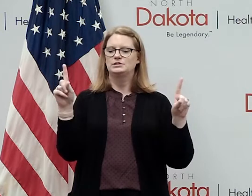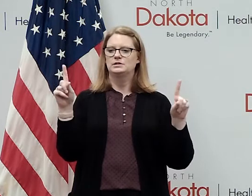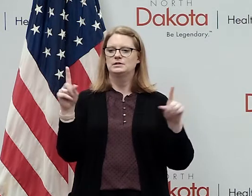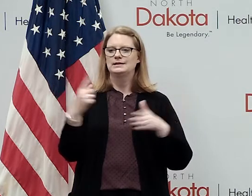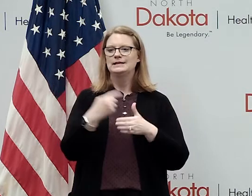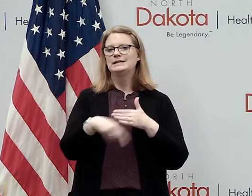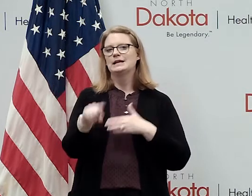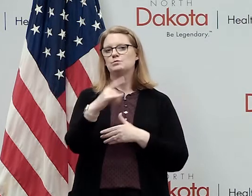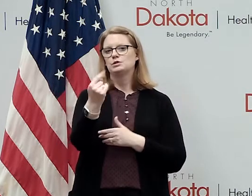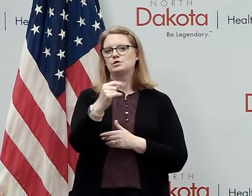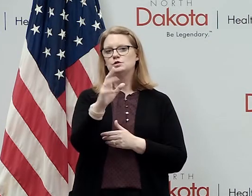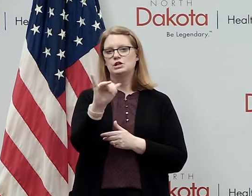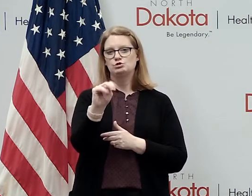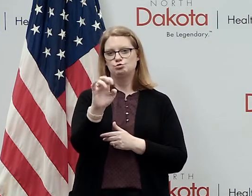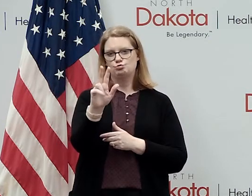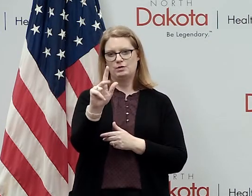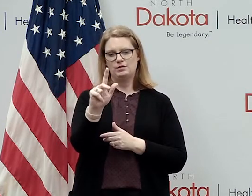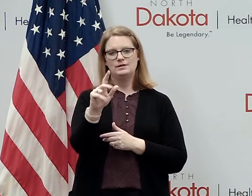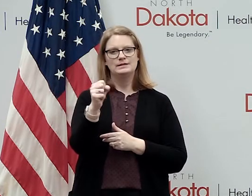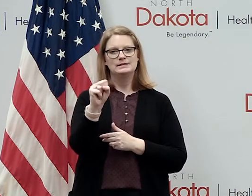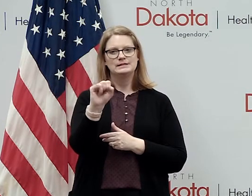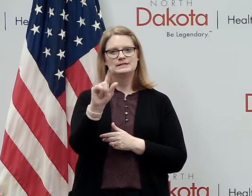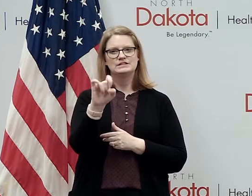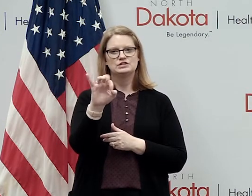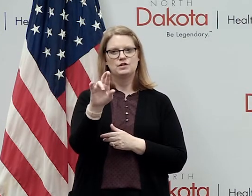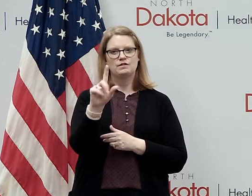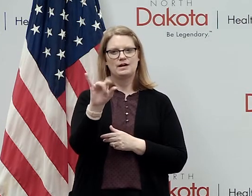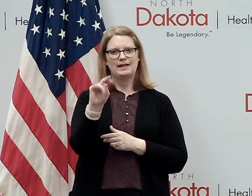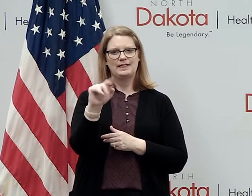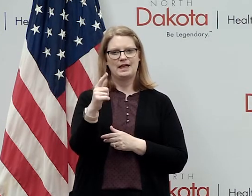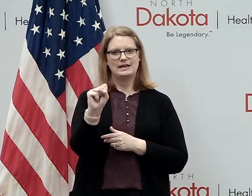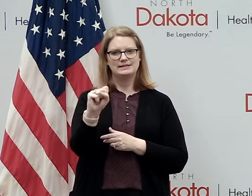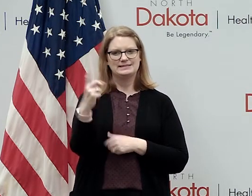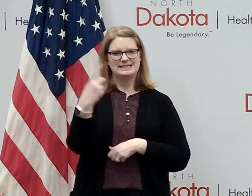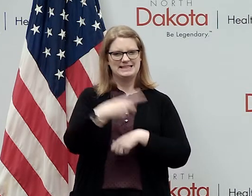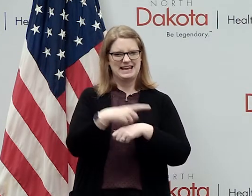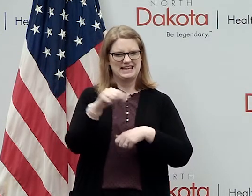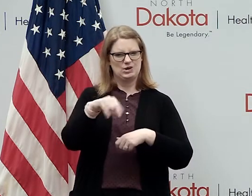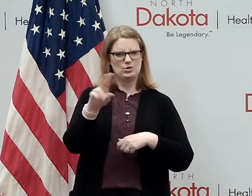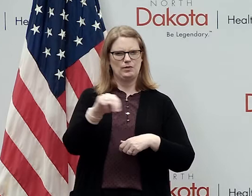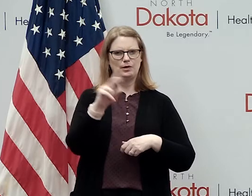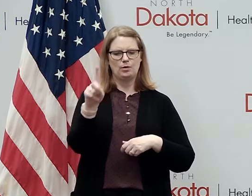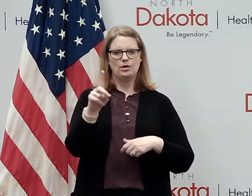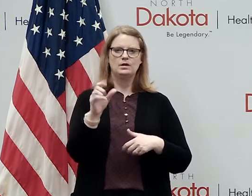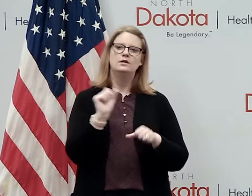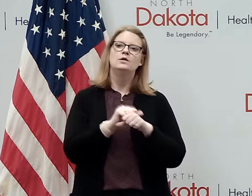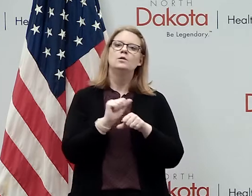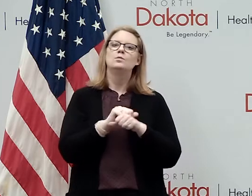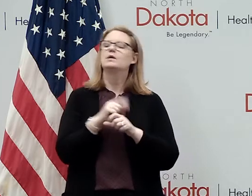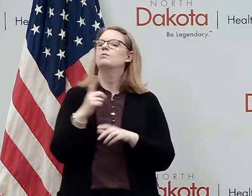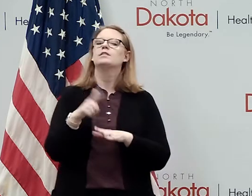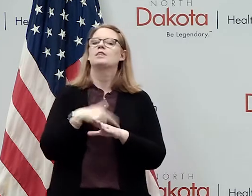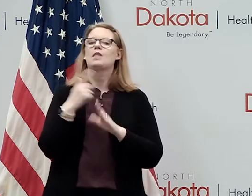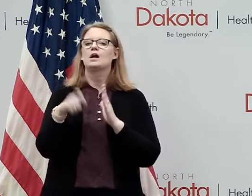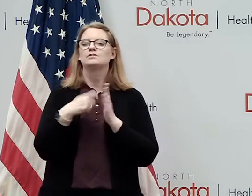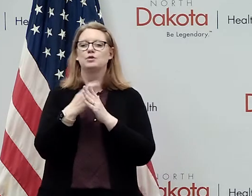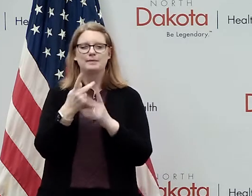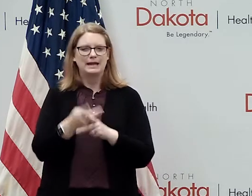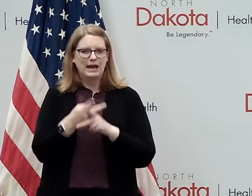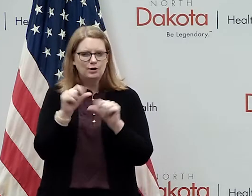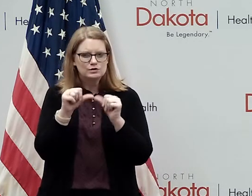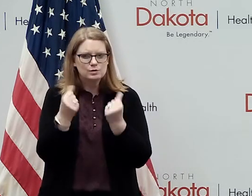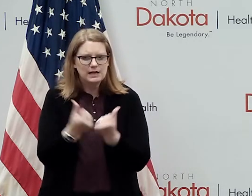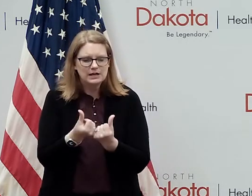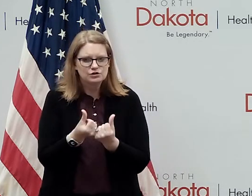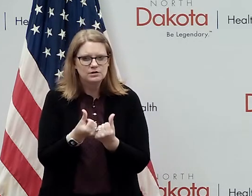next Tuesday, June 23rd, Silver Linings Day in North Dakota. Working with the Long-Term Care Association, we